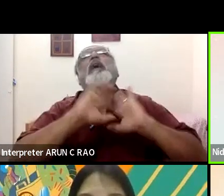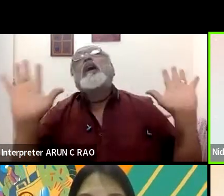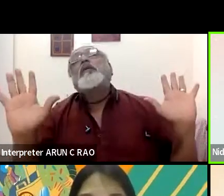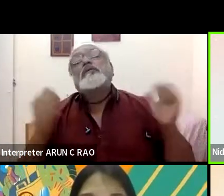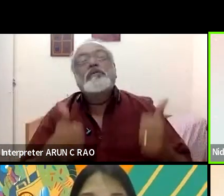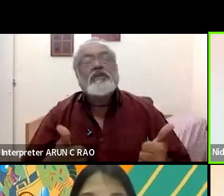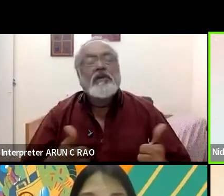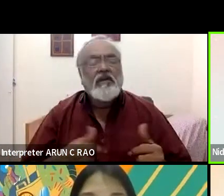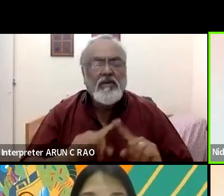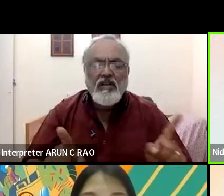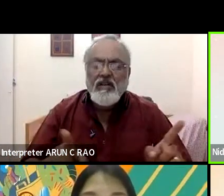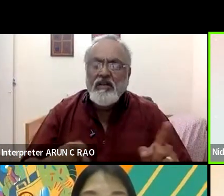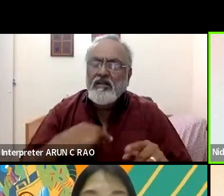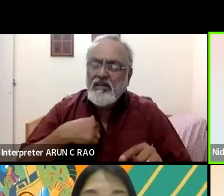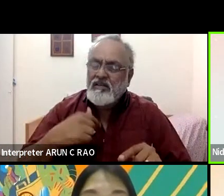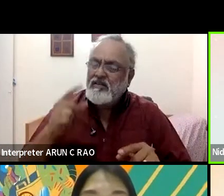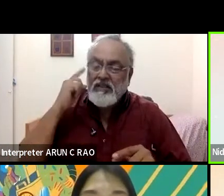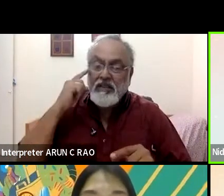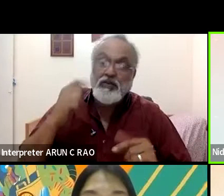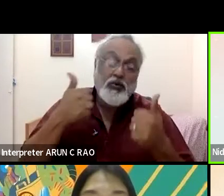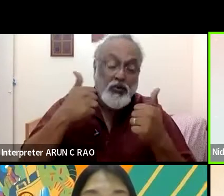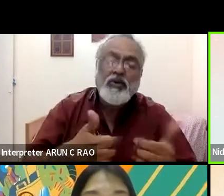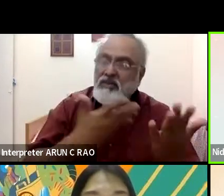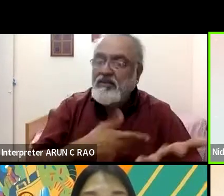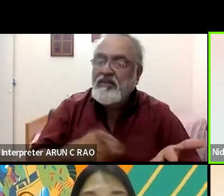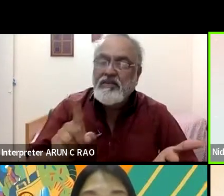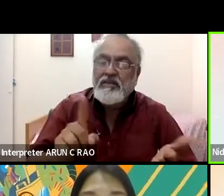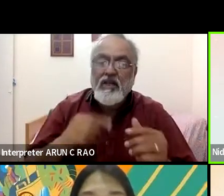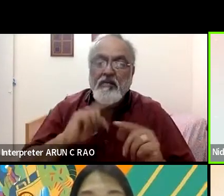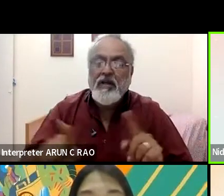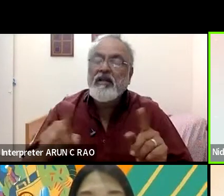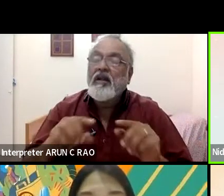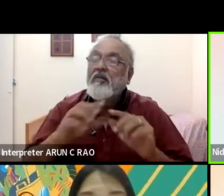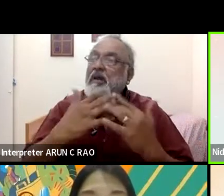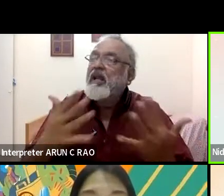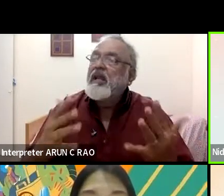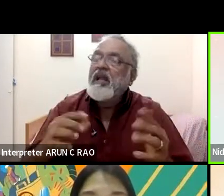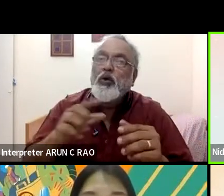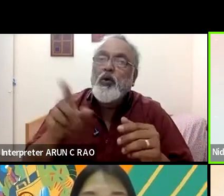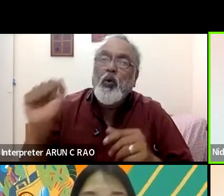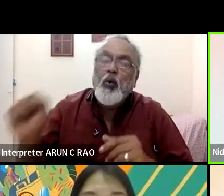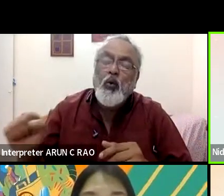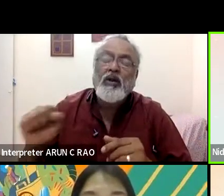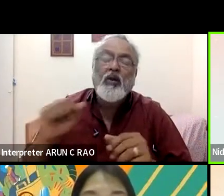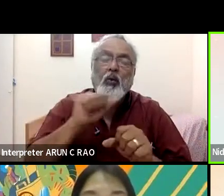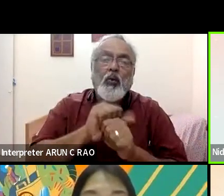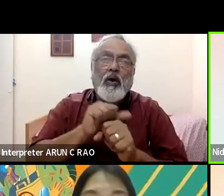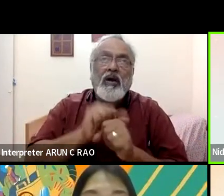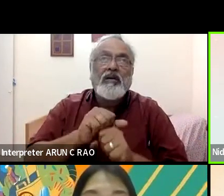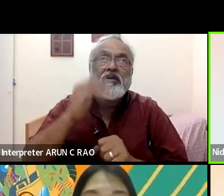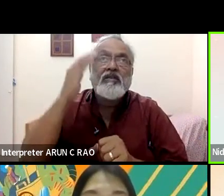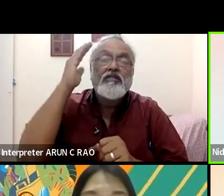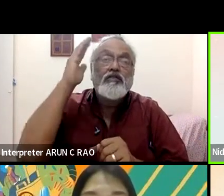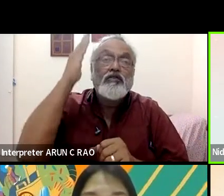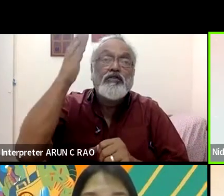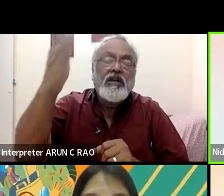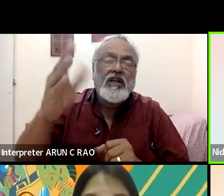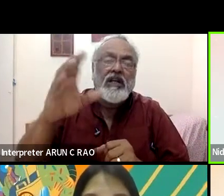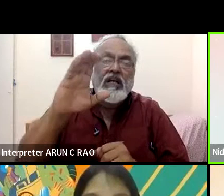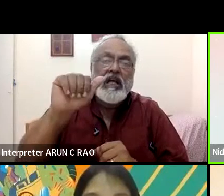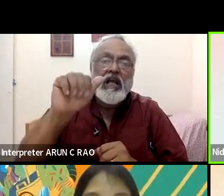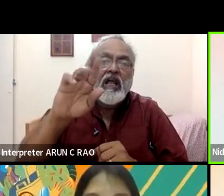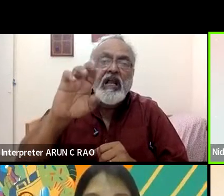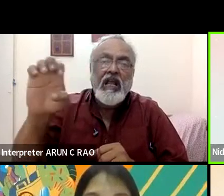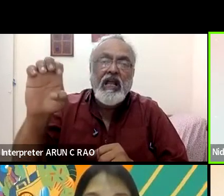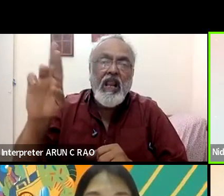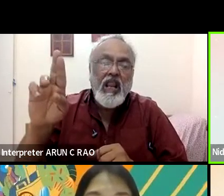professional, but it also opens up opportunities for them within the careers, and it's seen as opportunities to build a